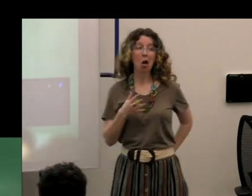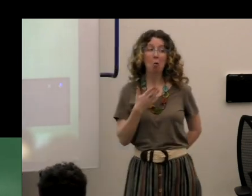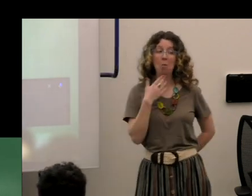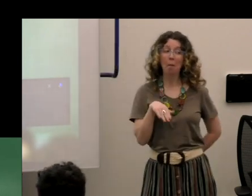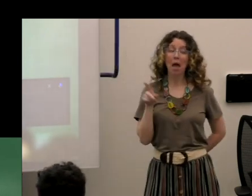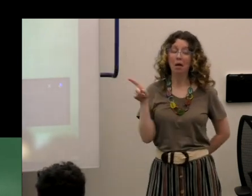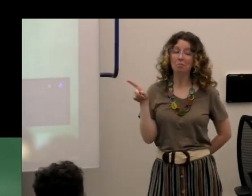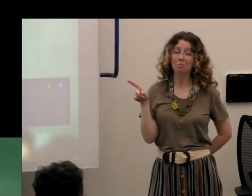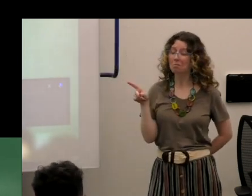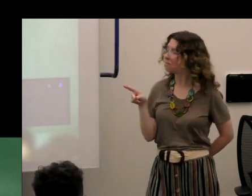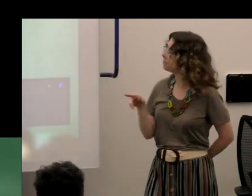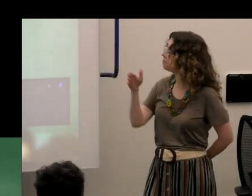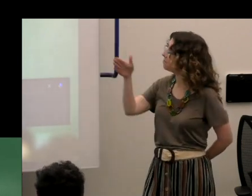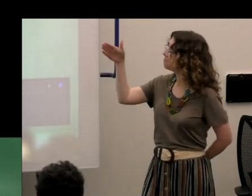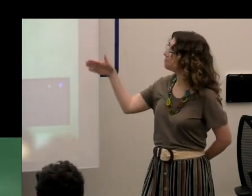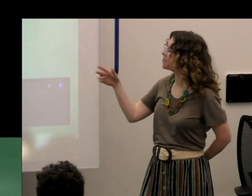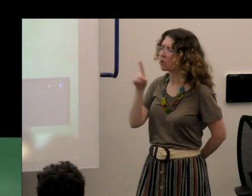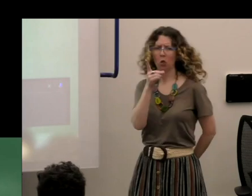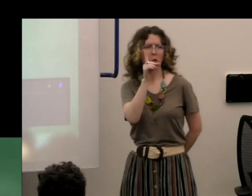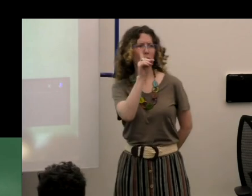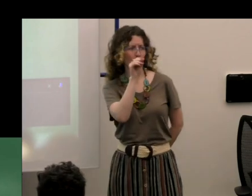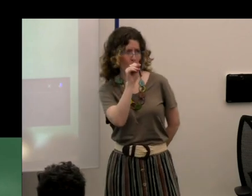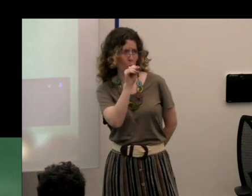gain? Not bad, right?